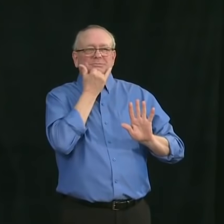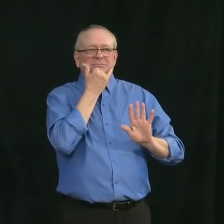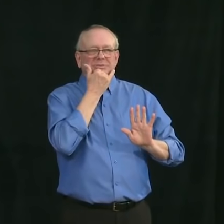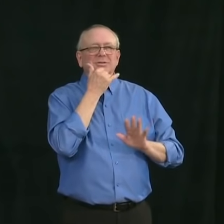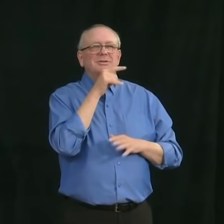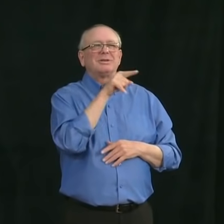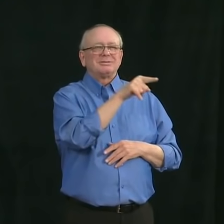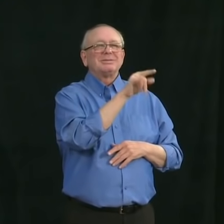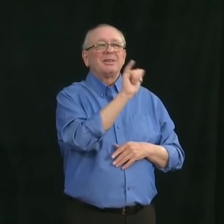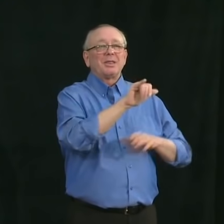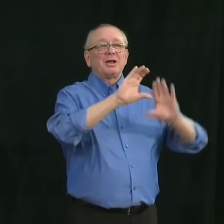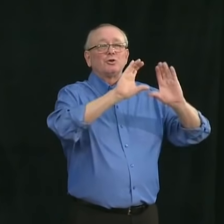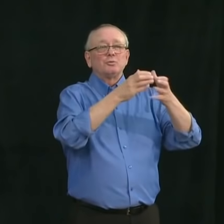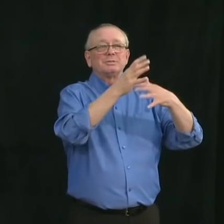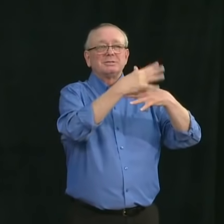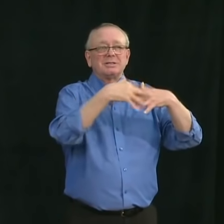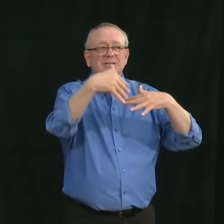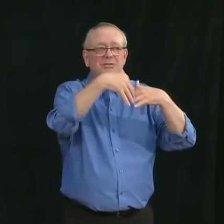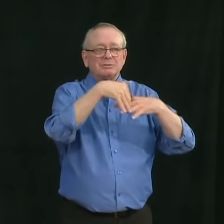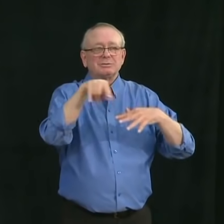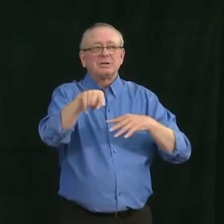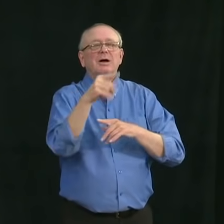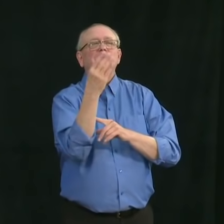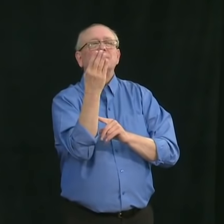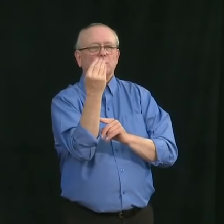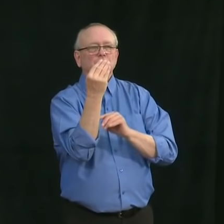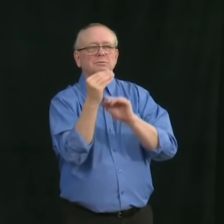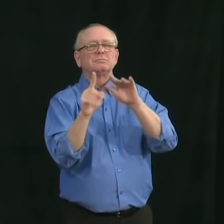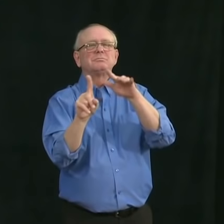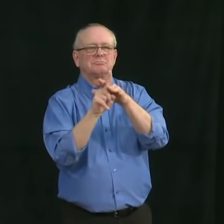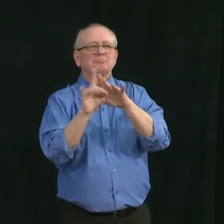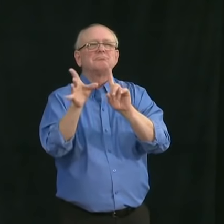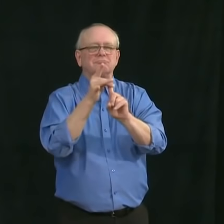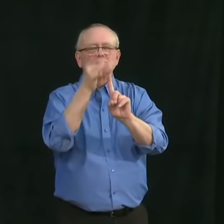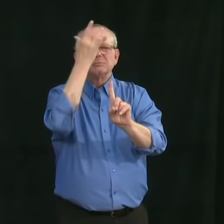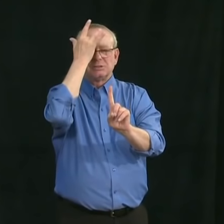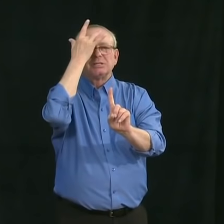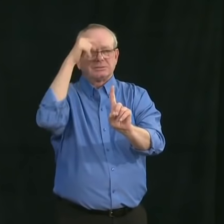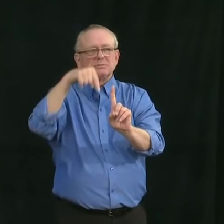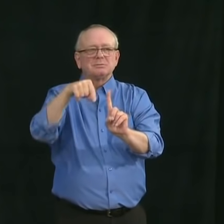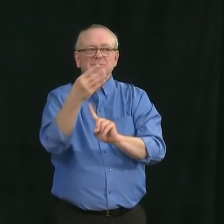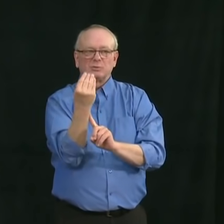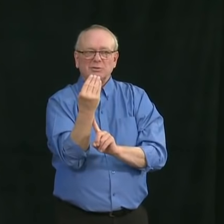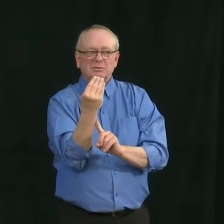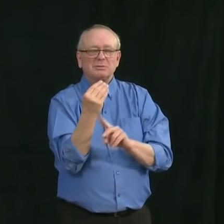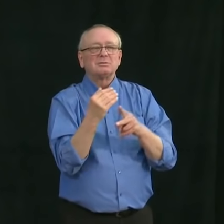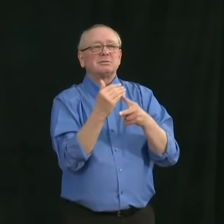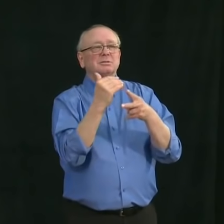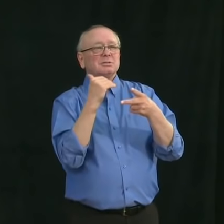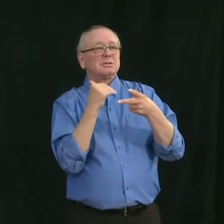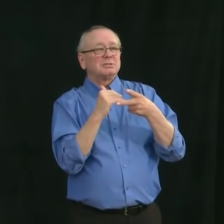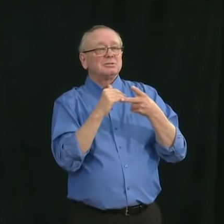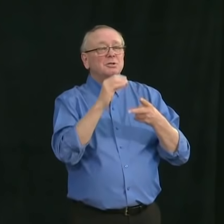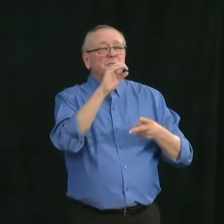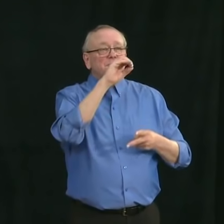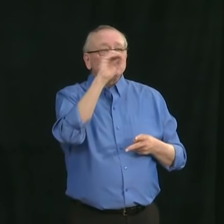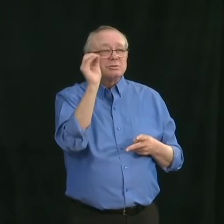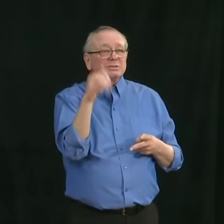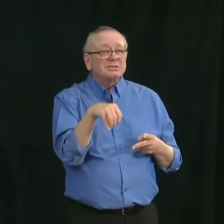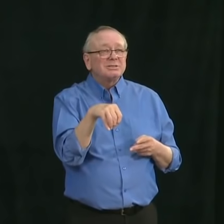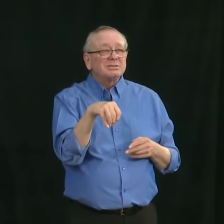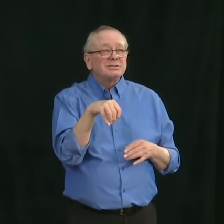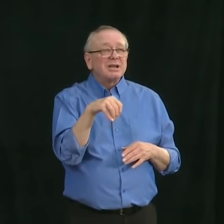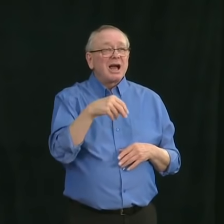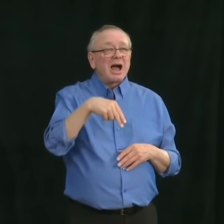to the percentage of overall cases that are recovered, the reason that we're seeing that reduction is because relatively recently we have had